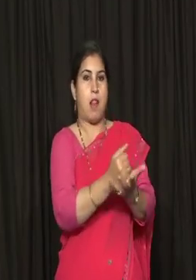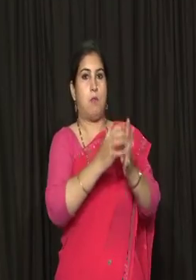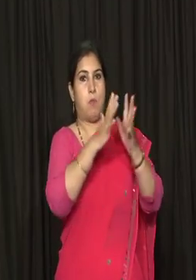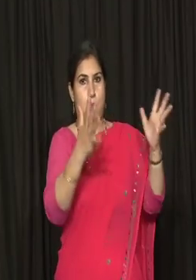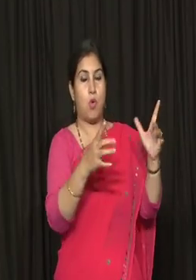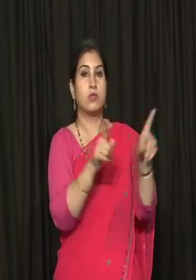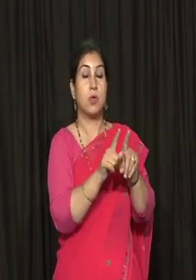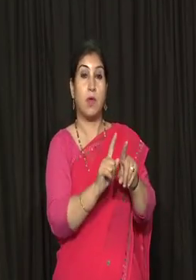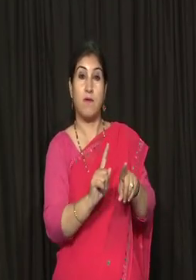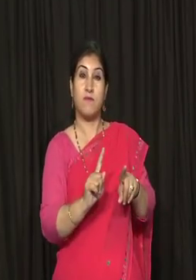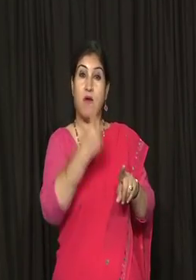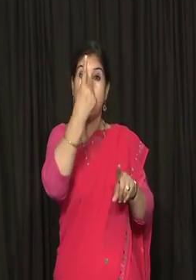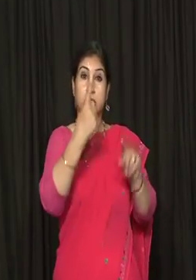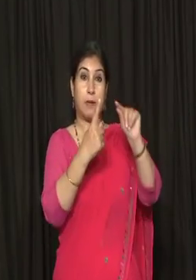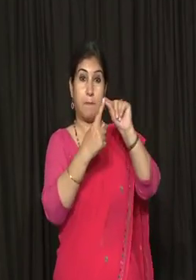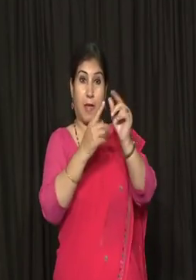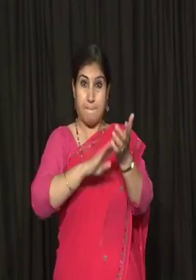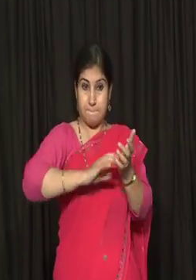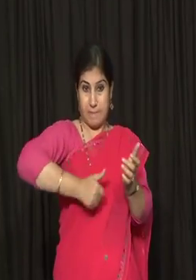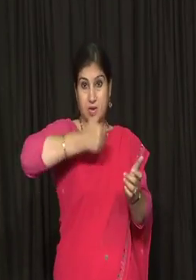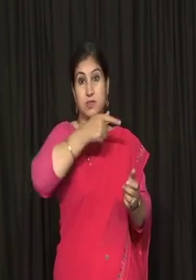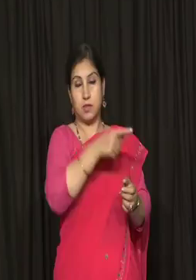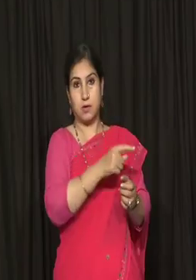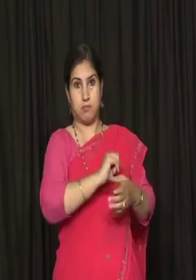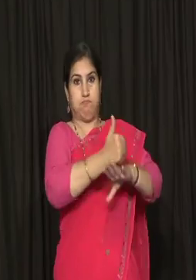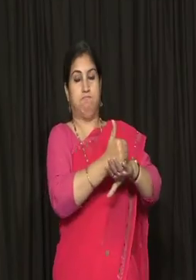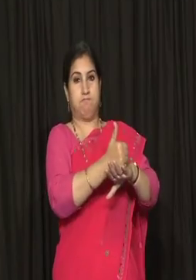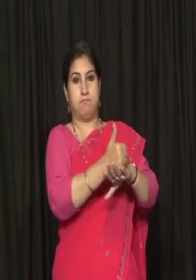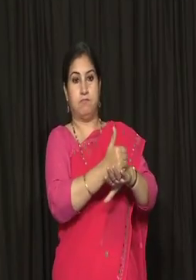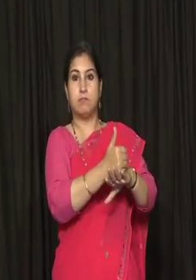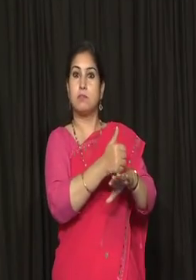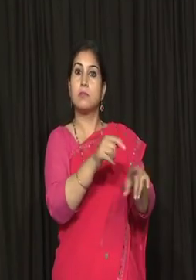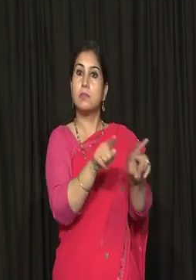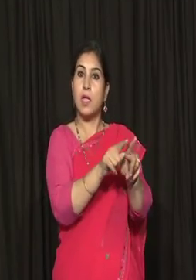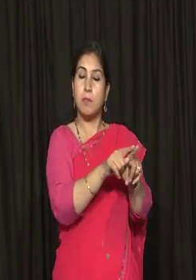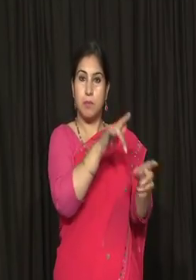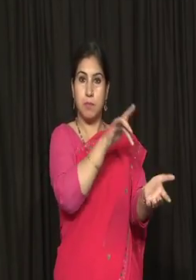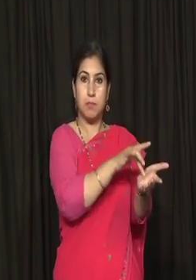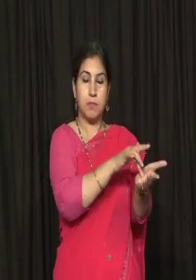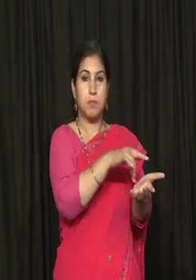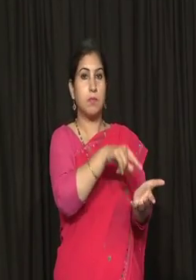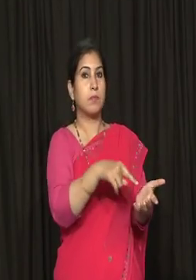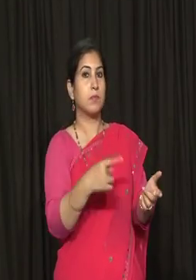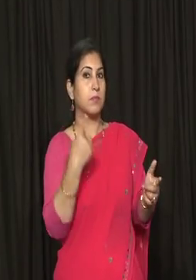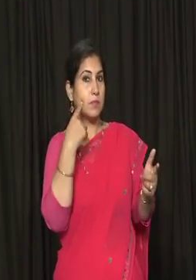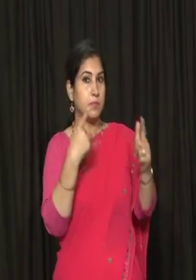and became the first prime minister of unified state of Italy.